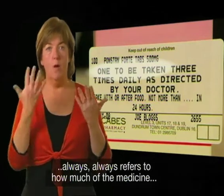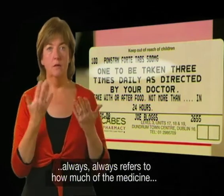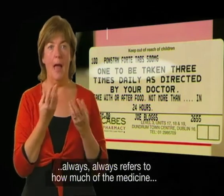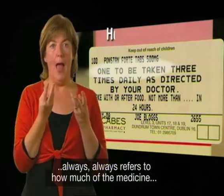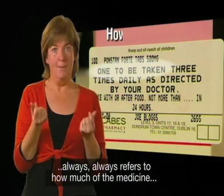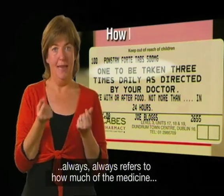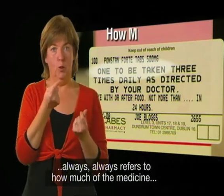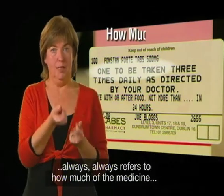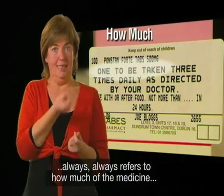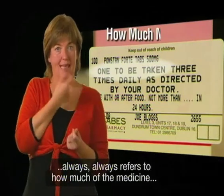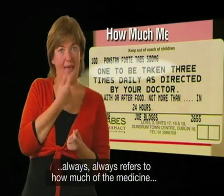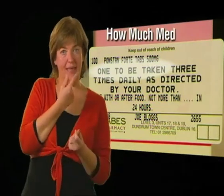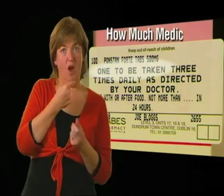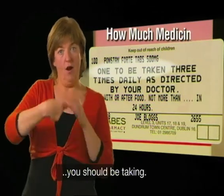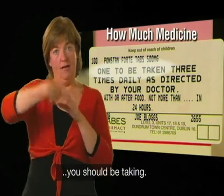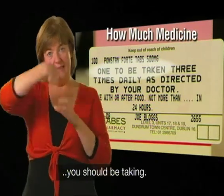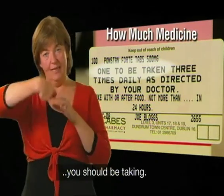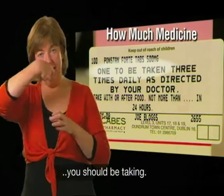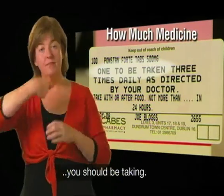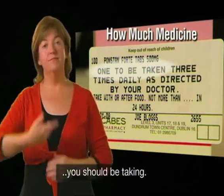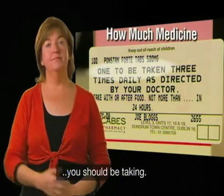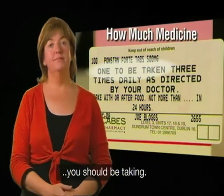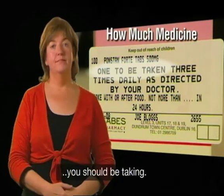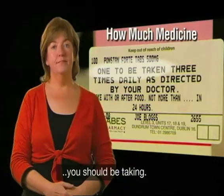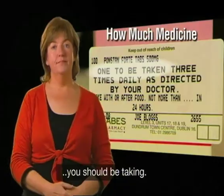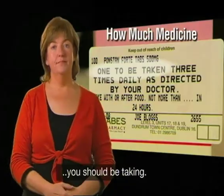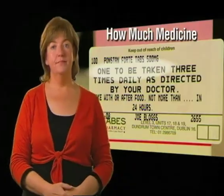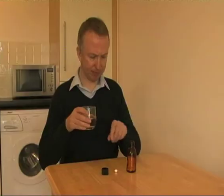always refers to how much of the medicine you should be taking.